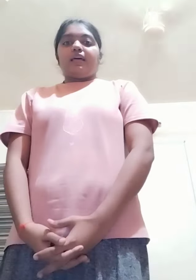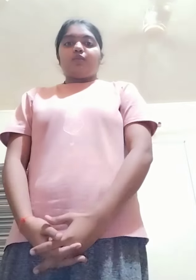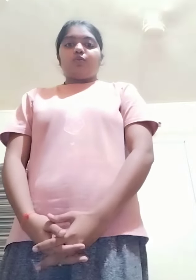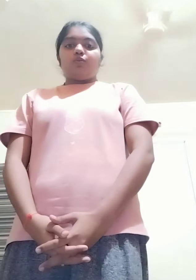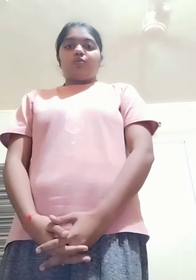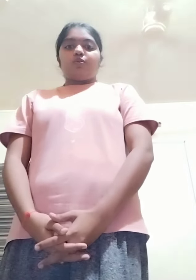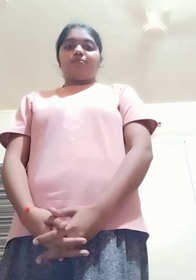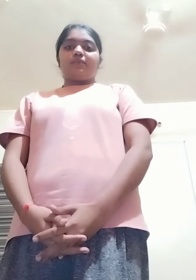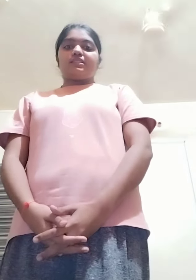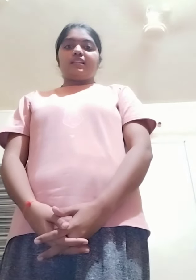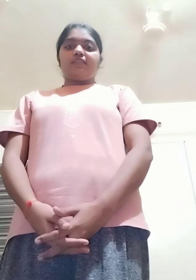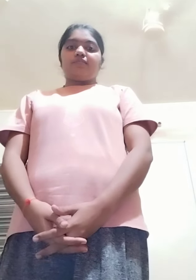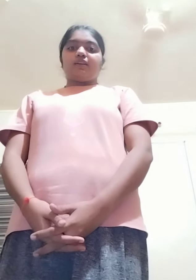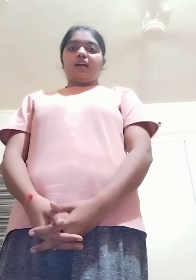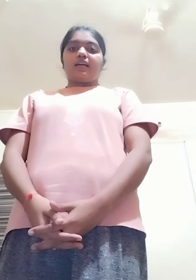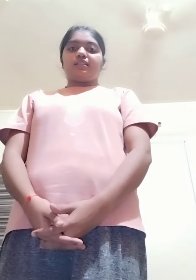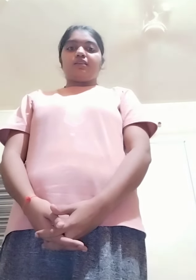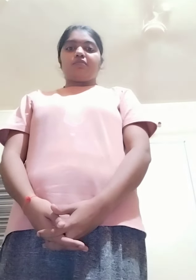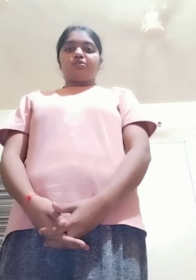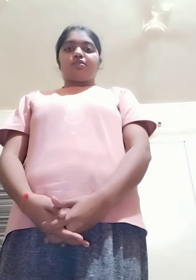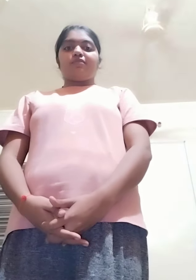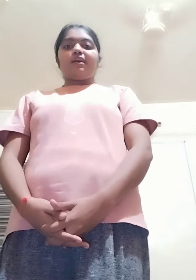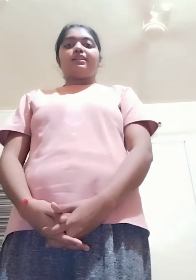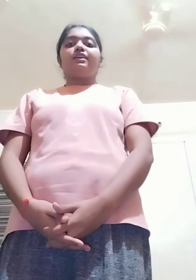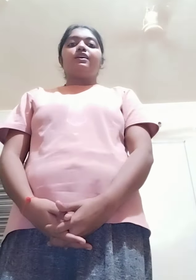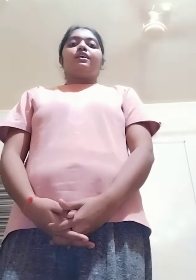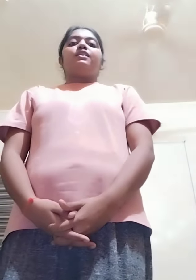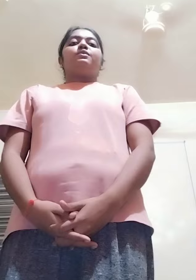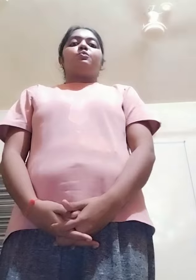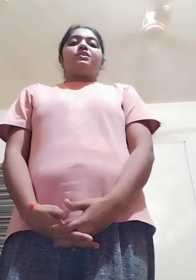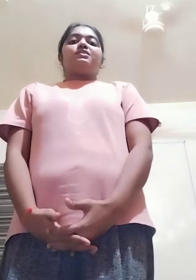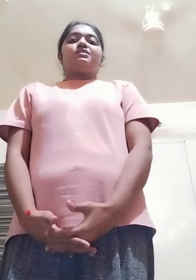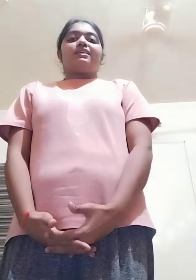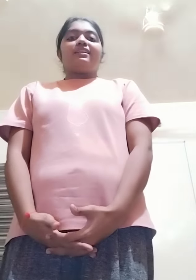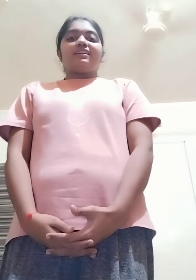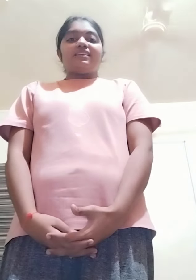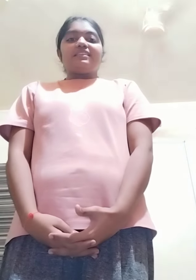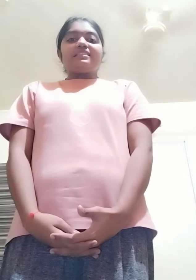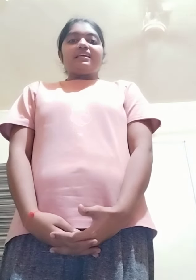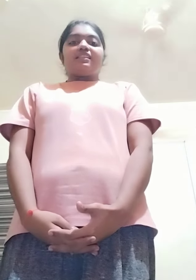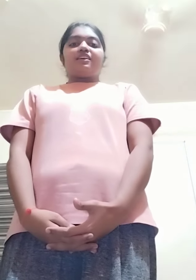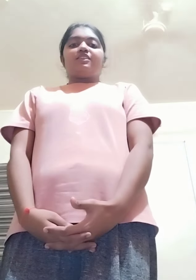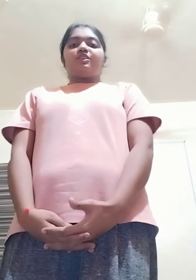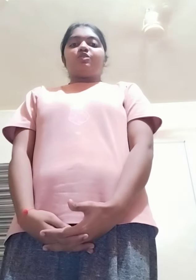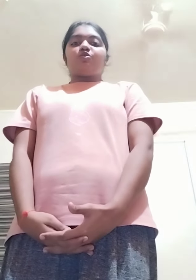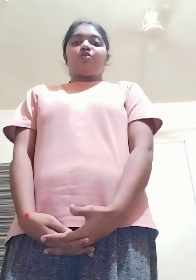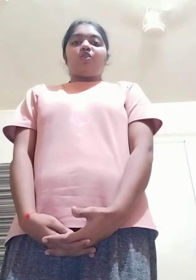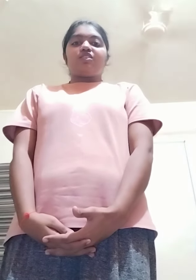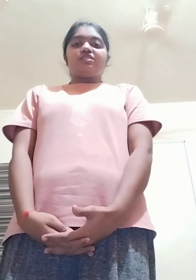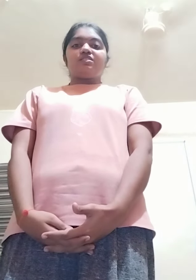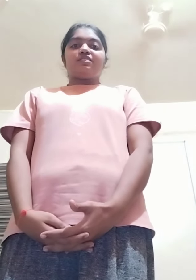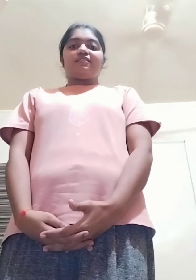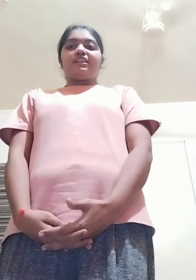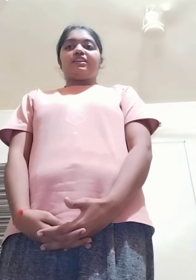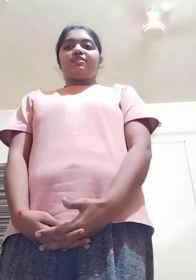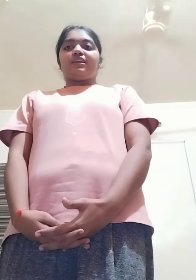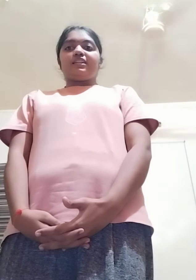Hello, myself Gayatri Vasudevani. Today's date is 13th of August